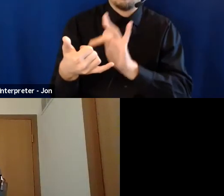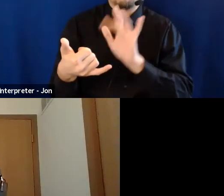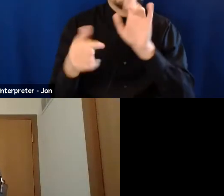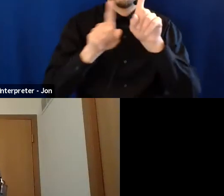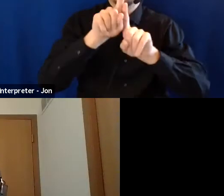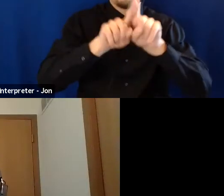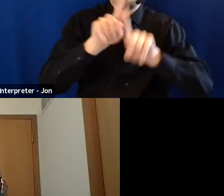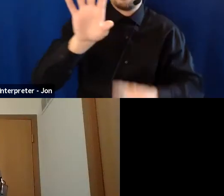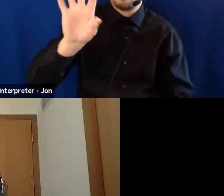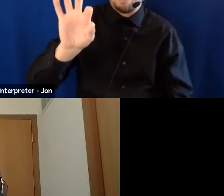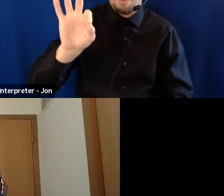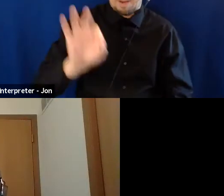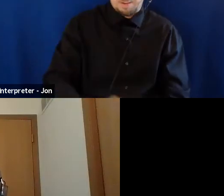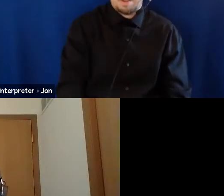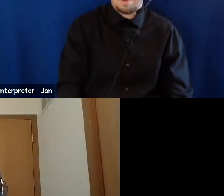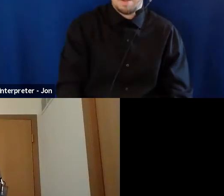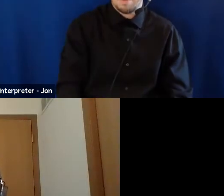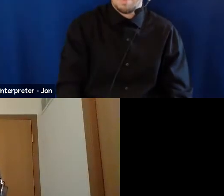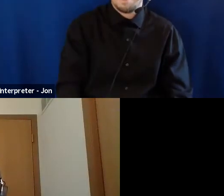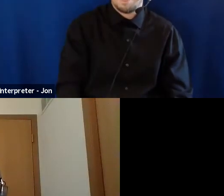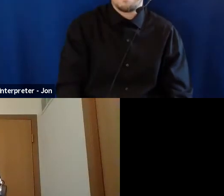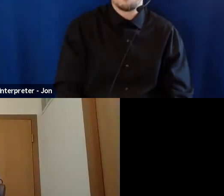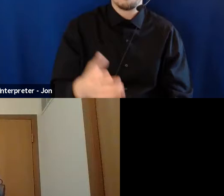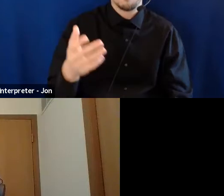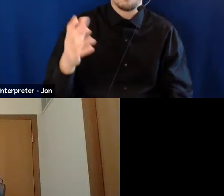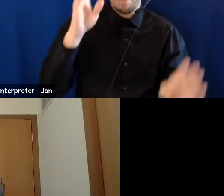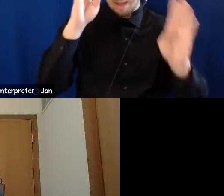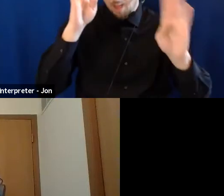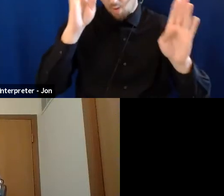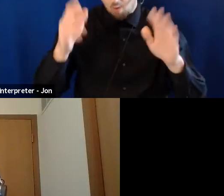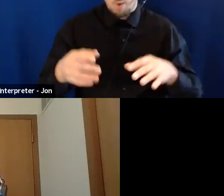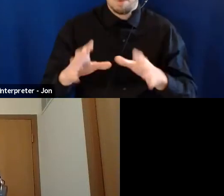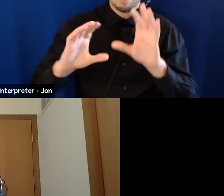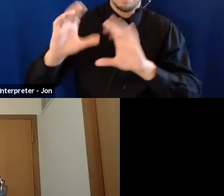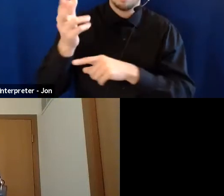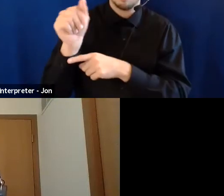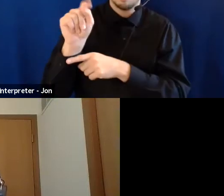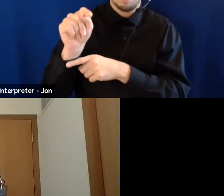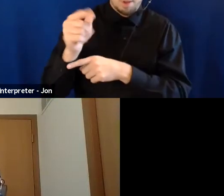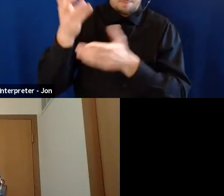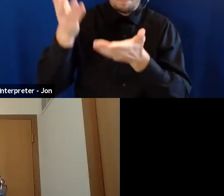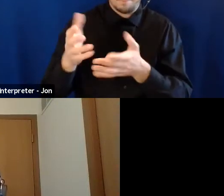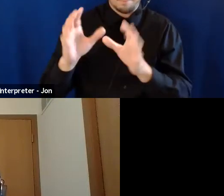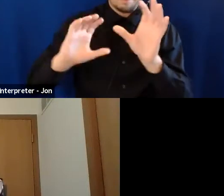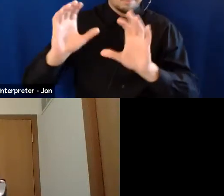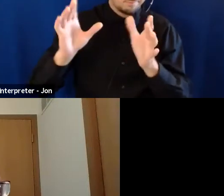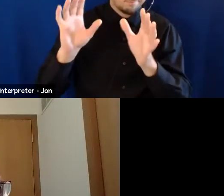And feel free to say hello and chat and join the whole conversation though